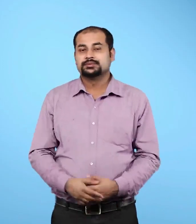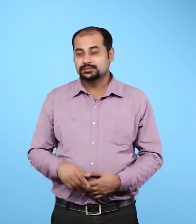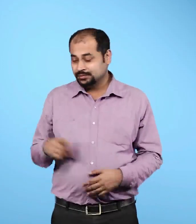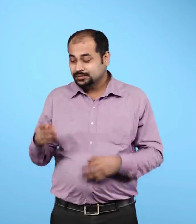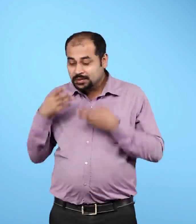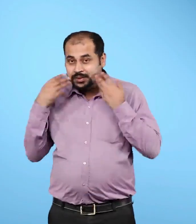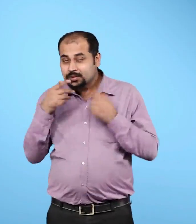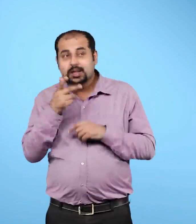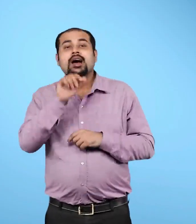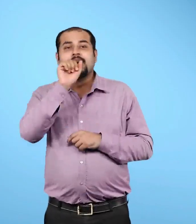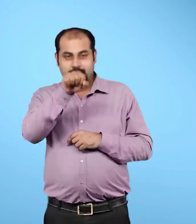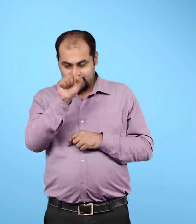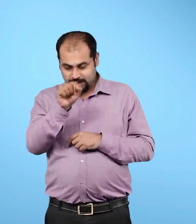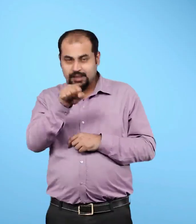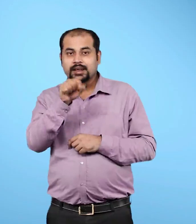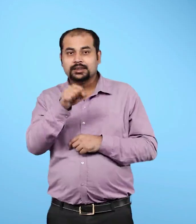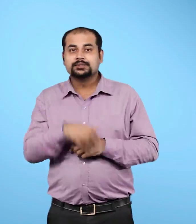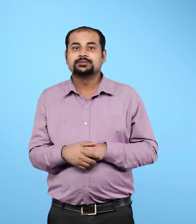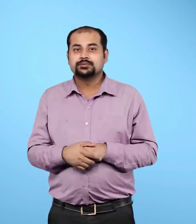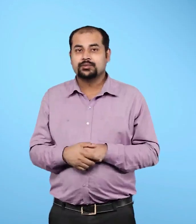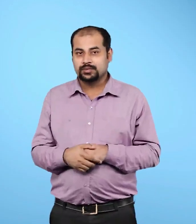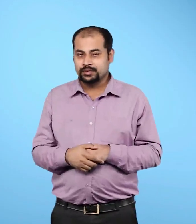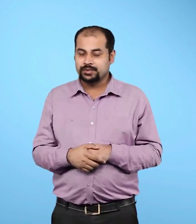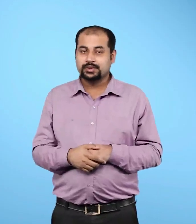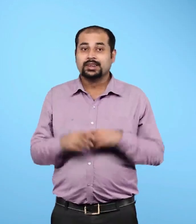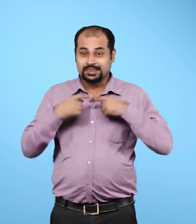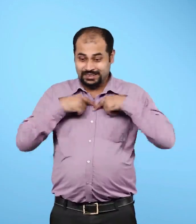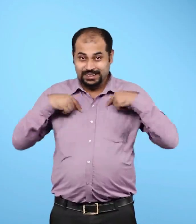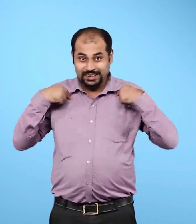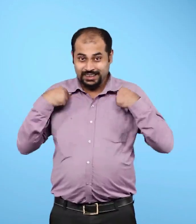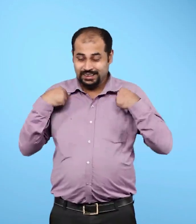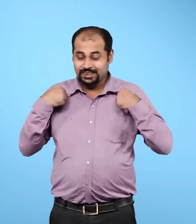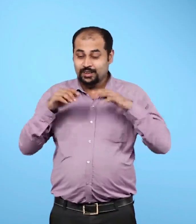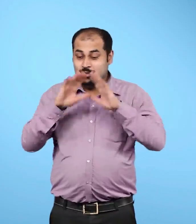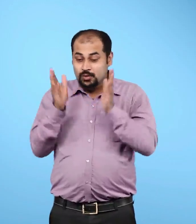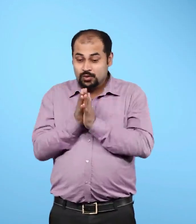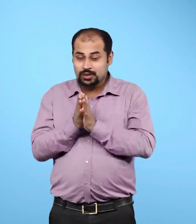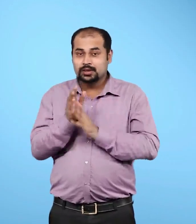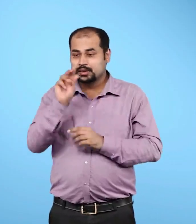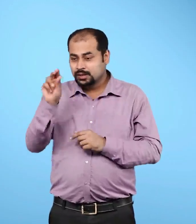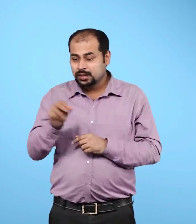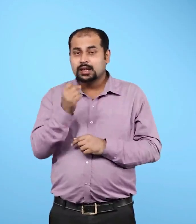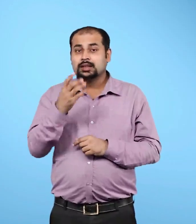Cat 1 is responding, "Ah, Simar has 14 beads more than Rima."